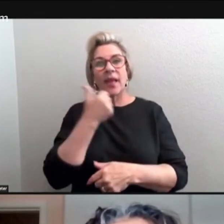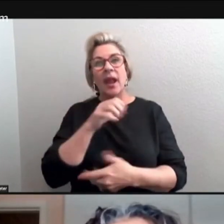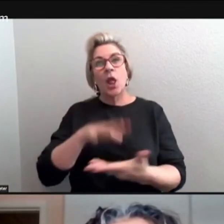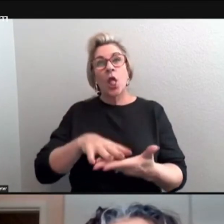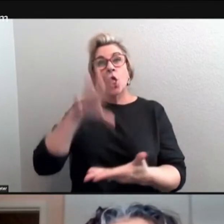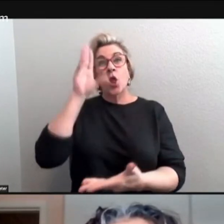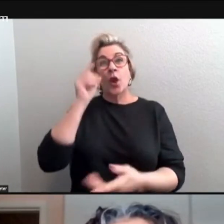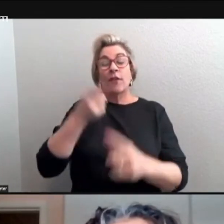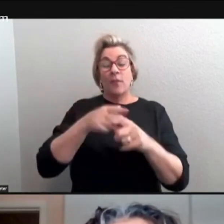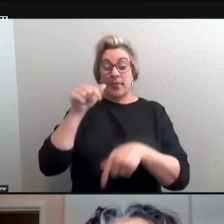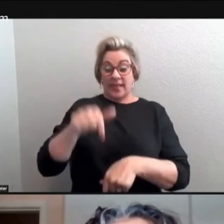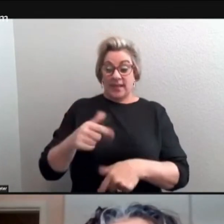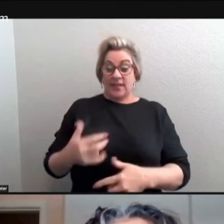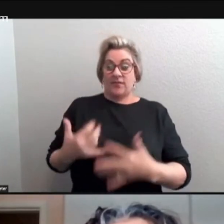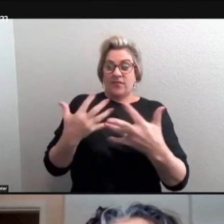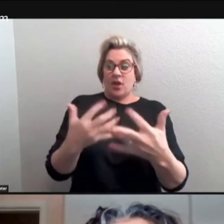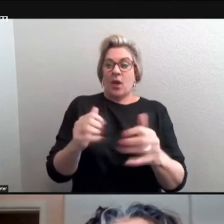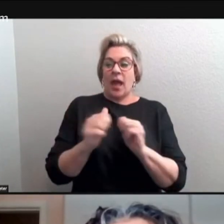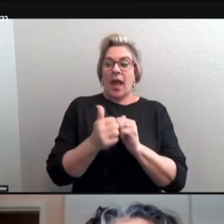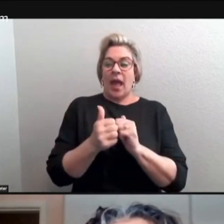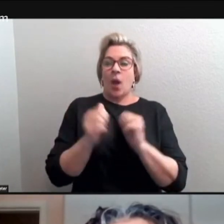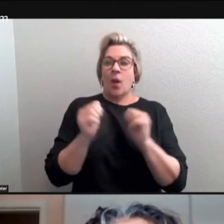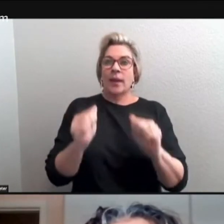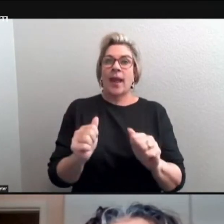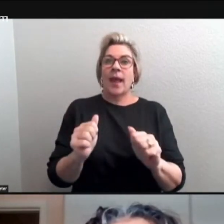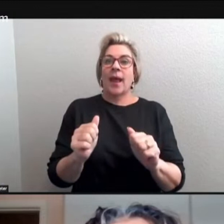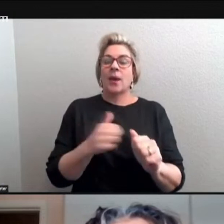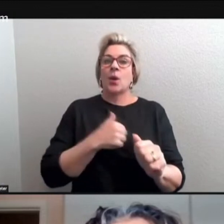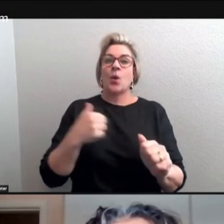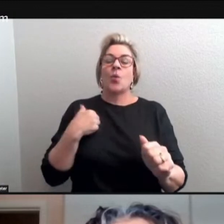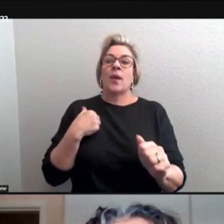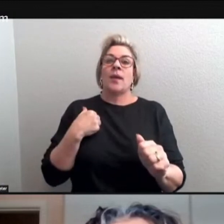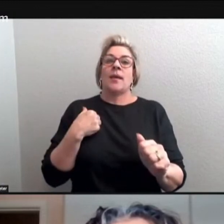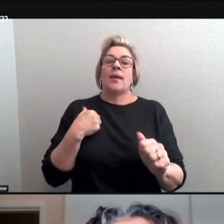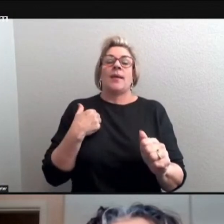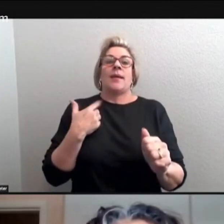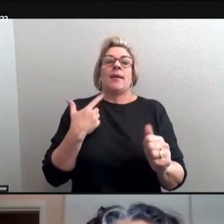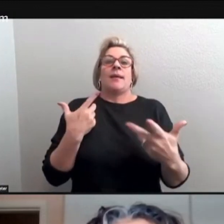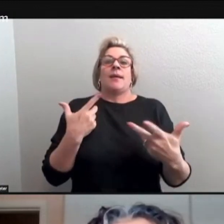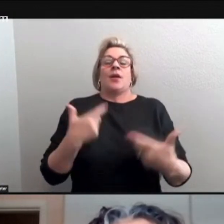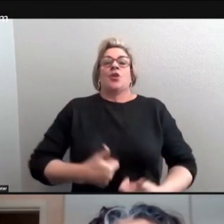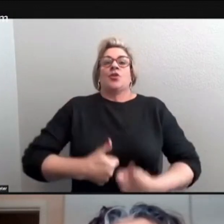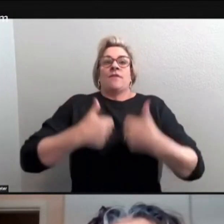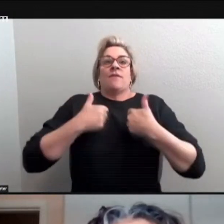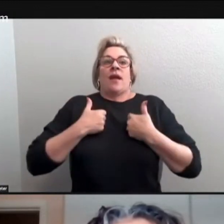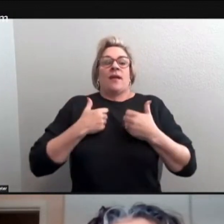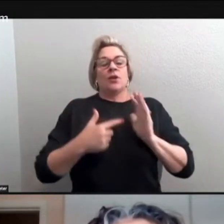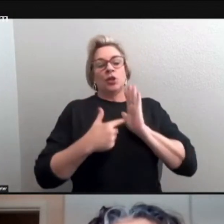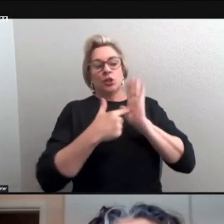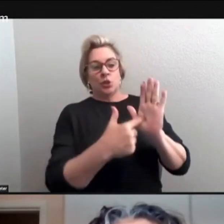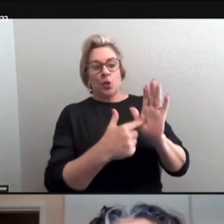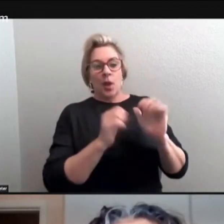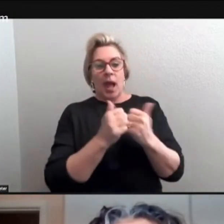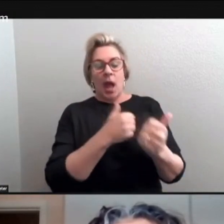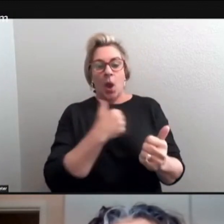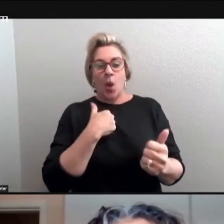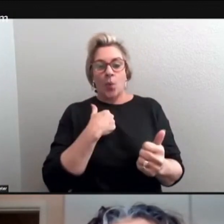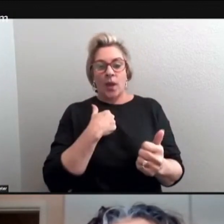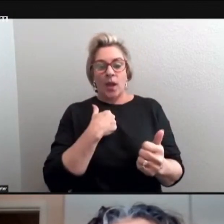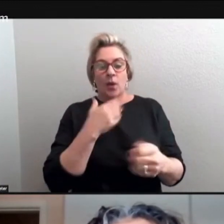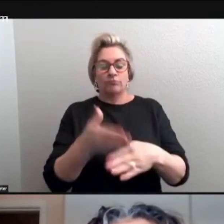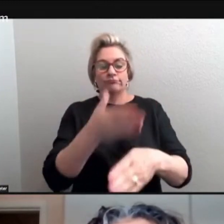learning out of this fire, it's how can it be a resilient investment model where we're creating housing that